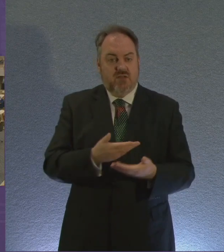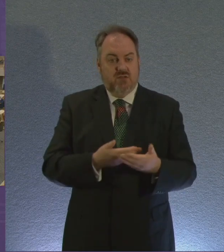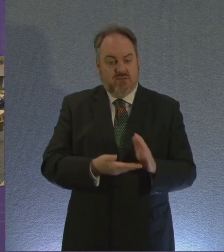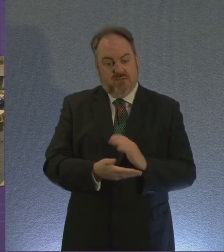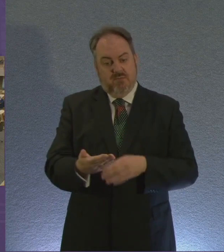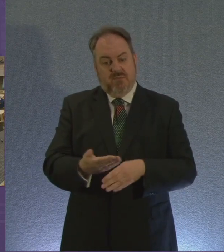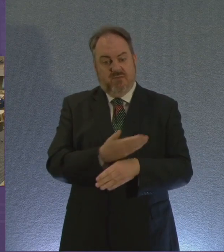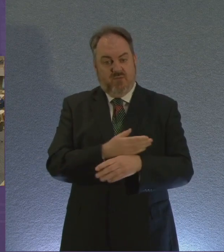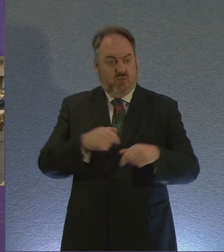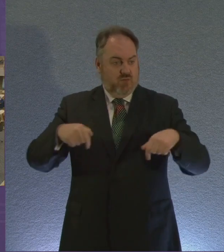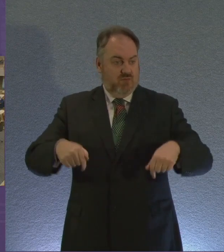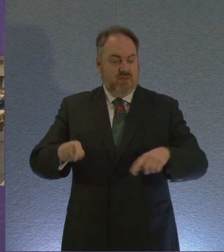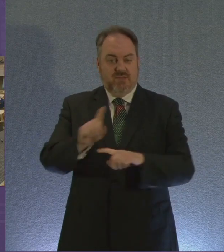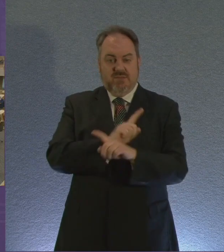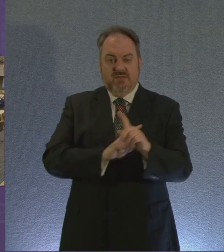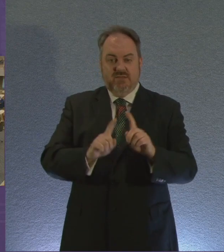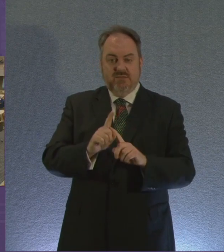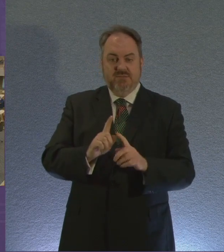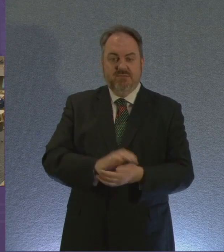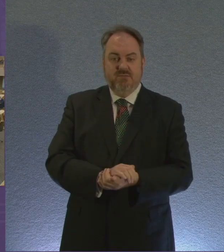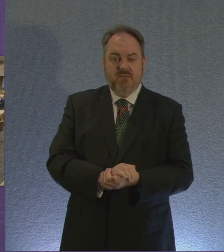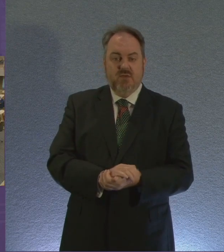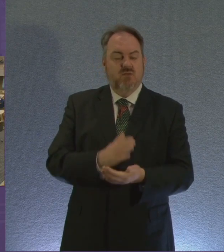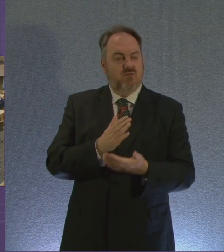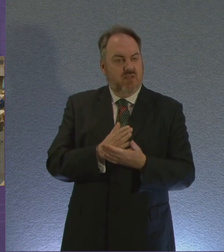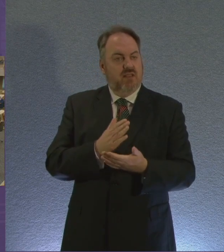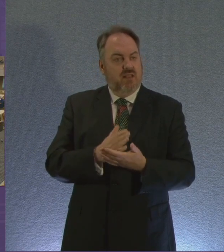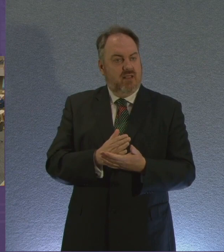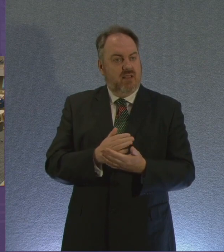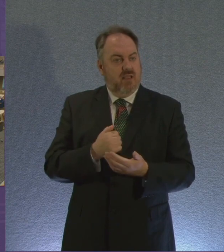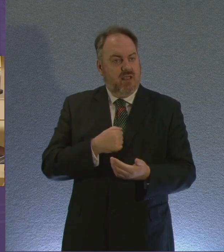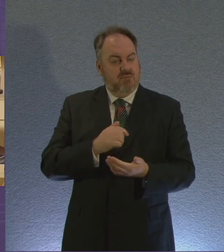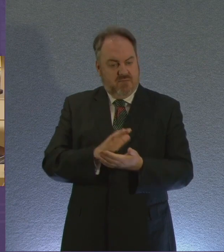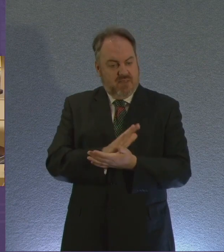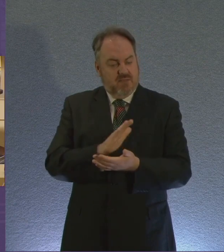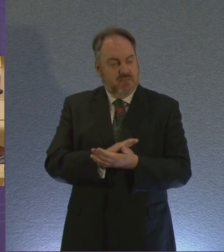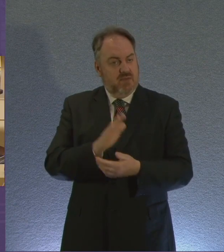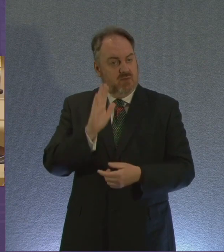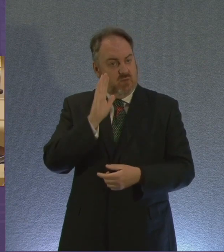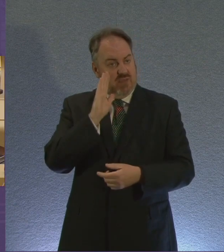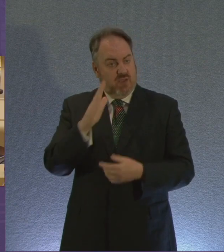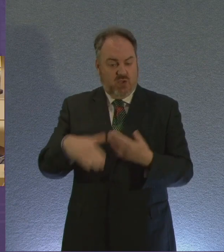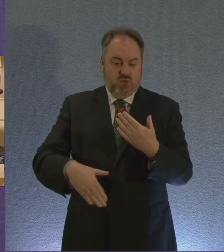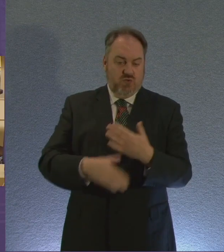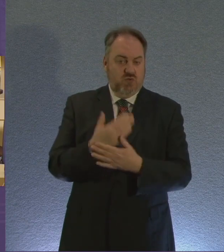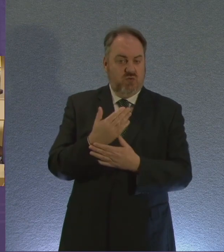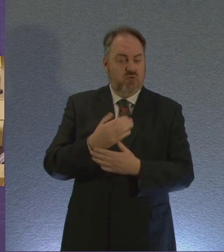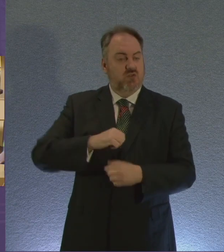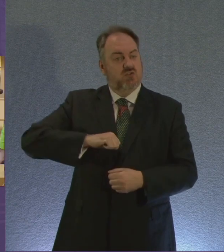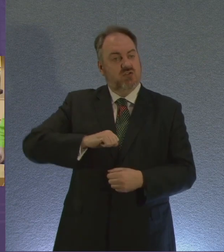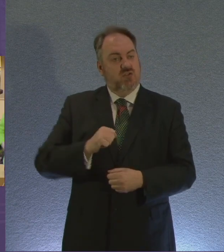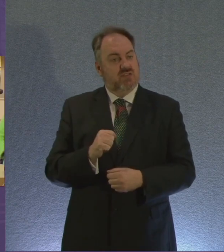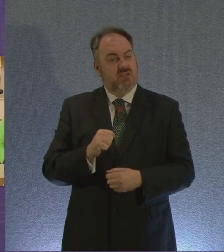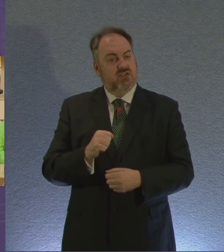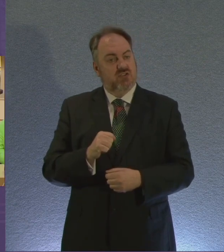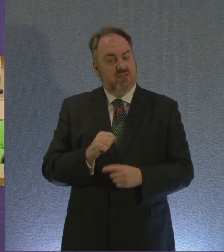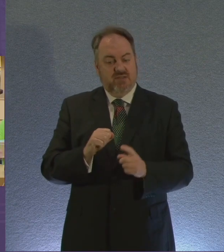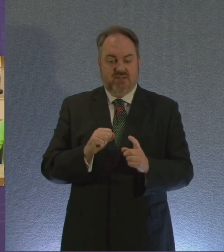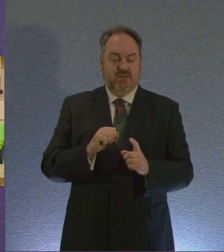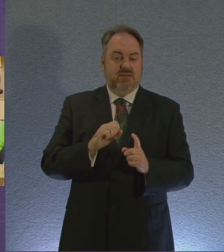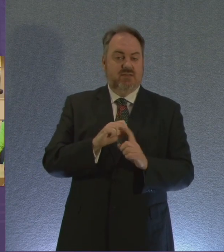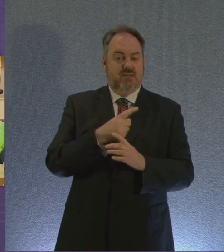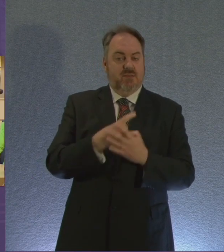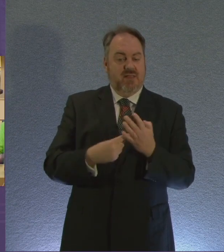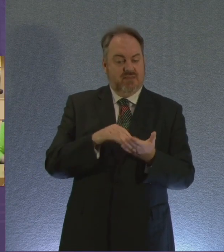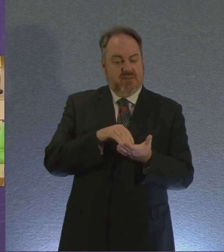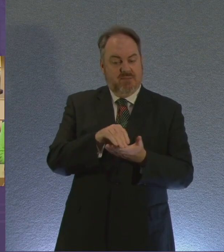a glimpse of what a welcome new Scottish social security system would have looked like, and it's disappointing to everyone here